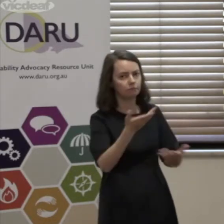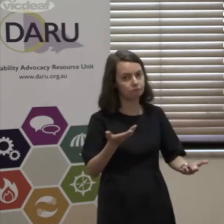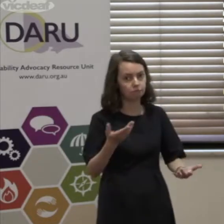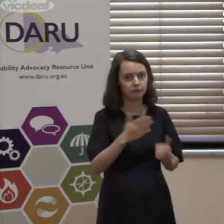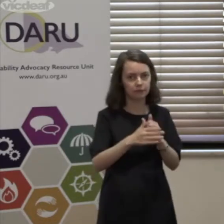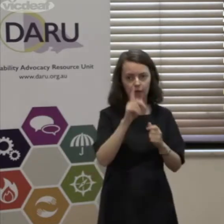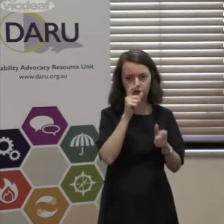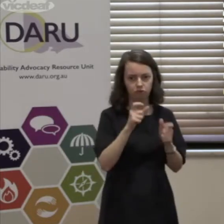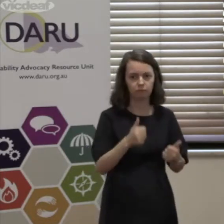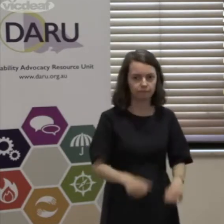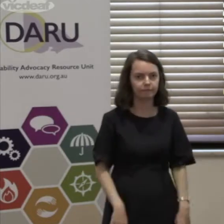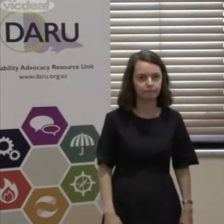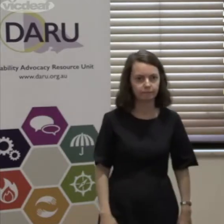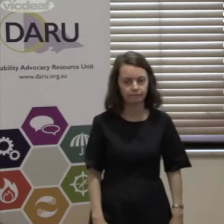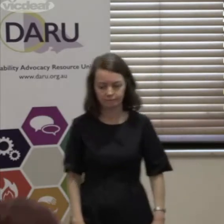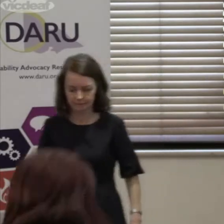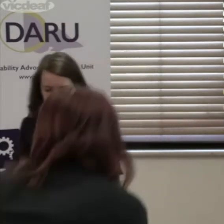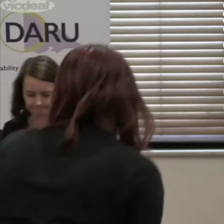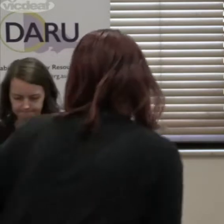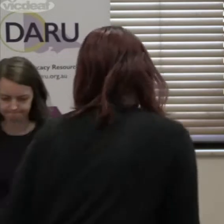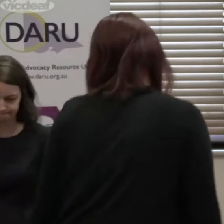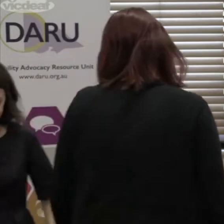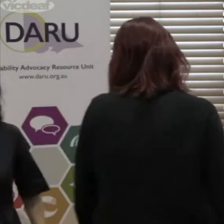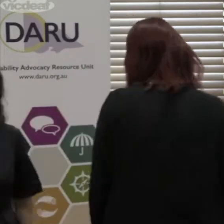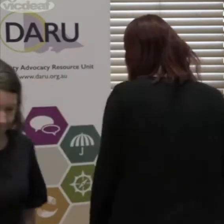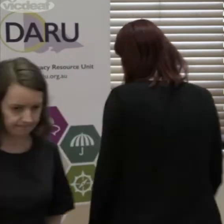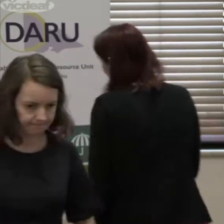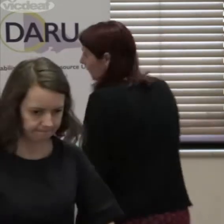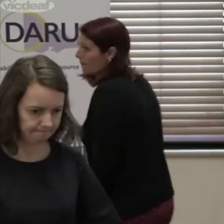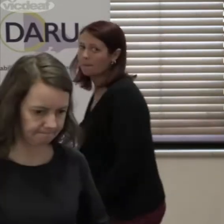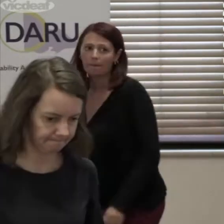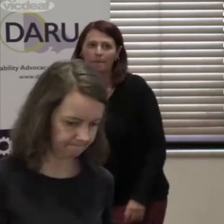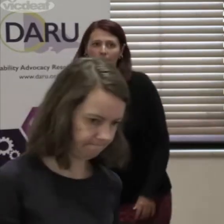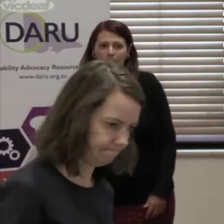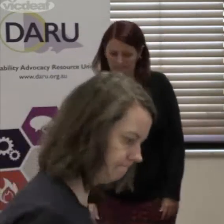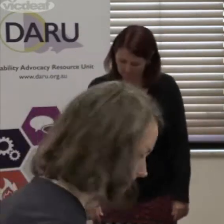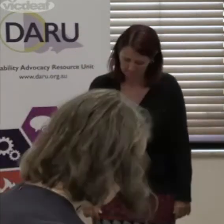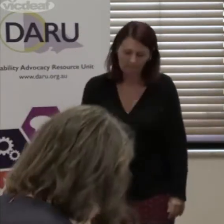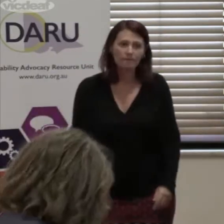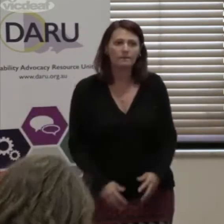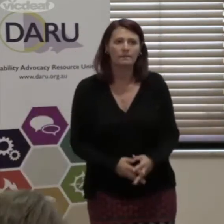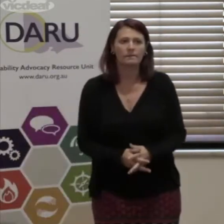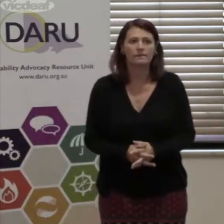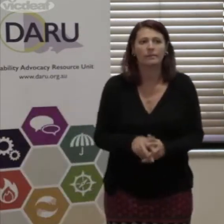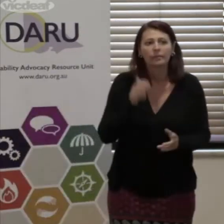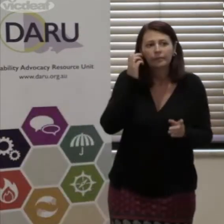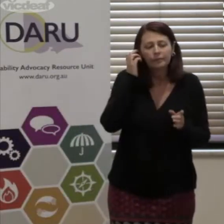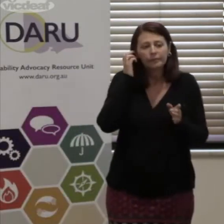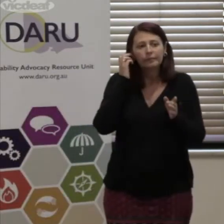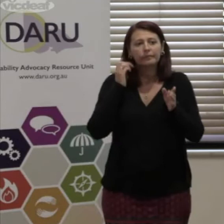you. What I was going to ask,